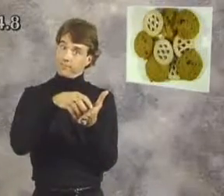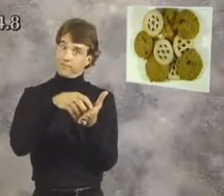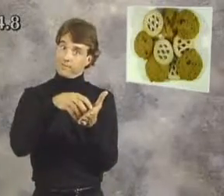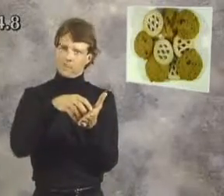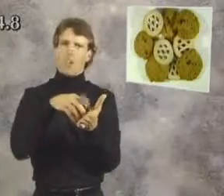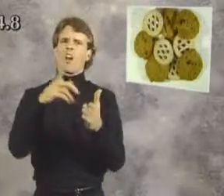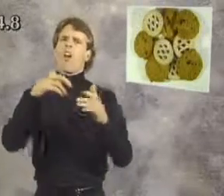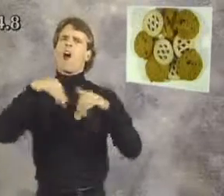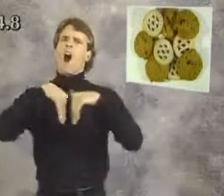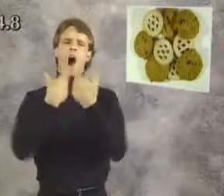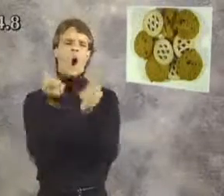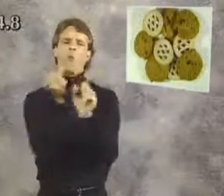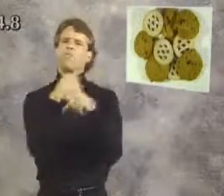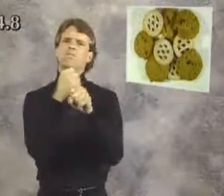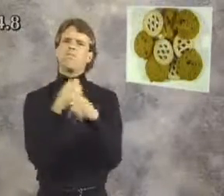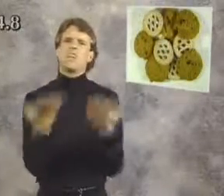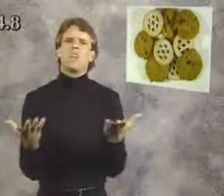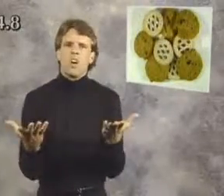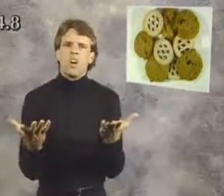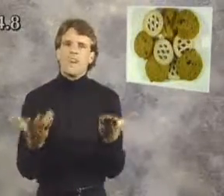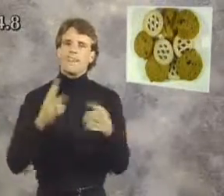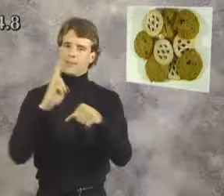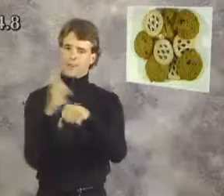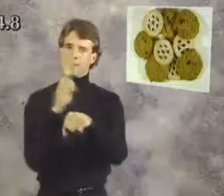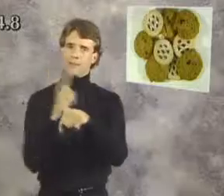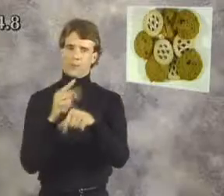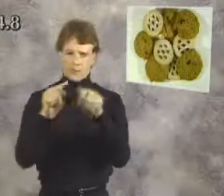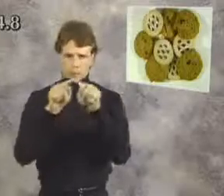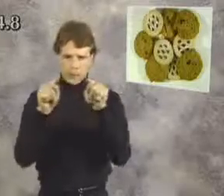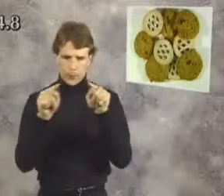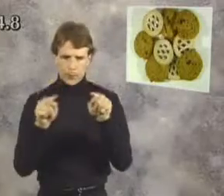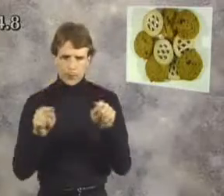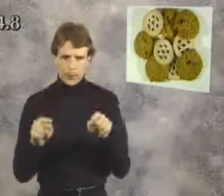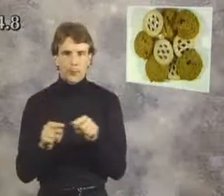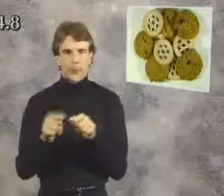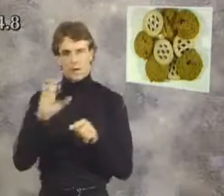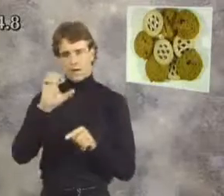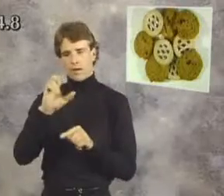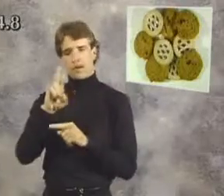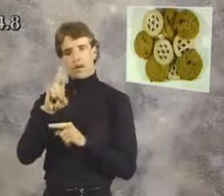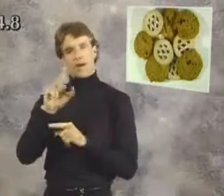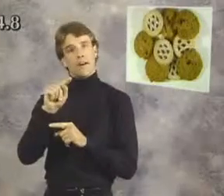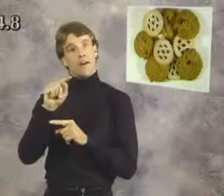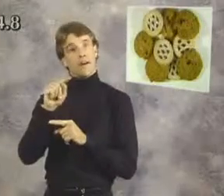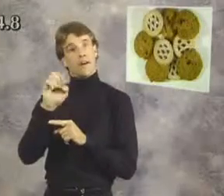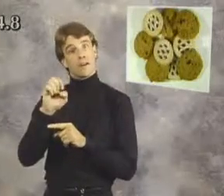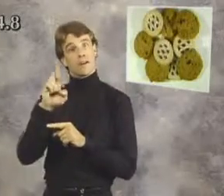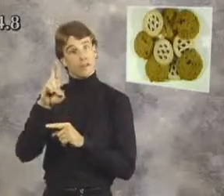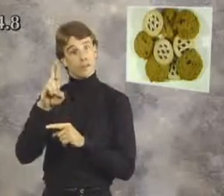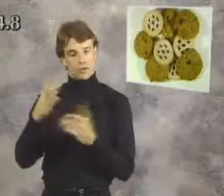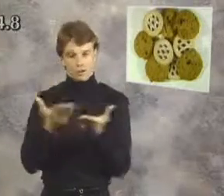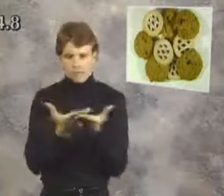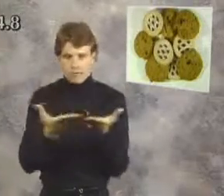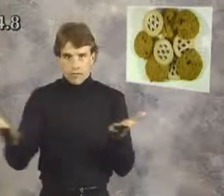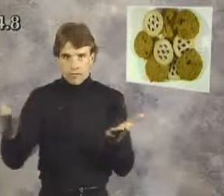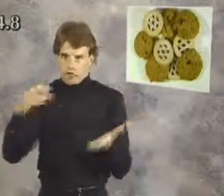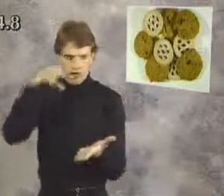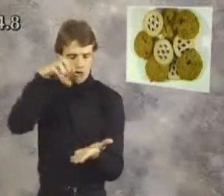Cookies. This sign reflects the cookie cutter used in making cookies.